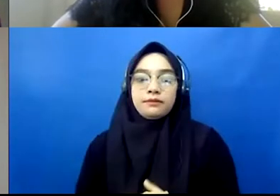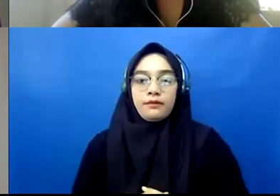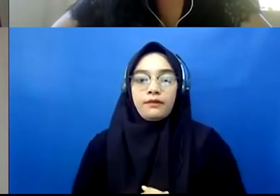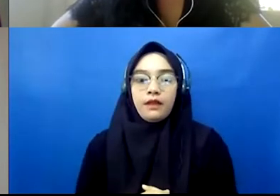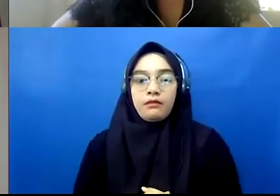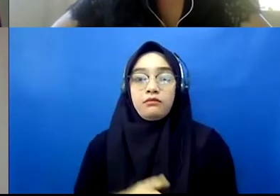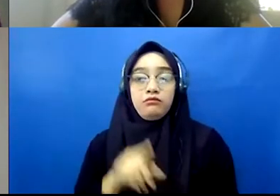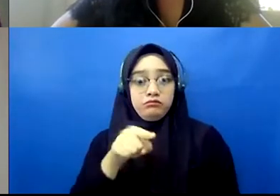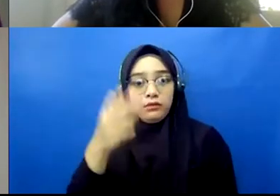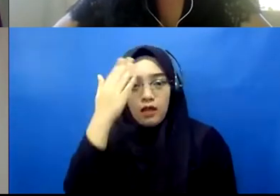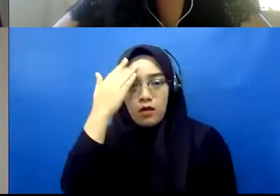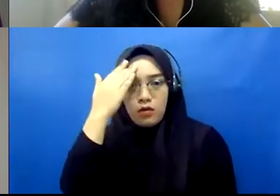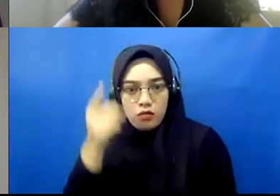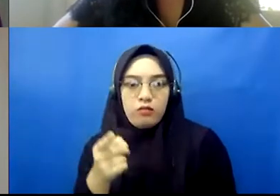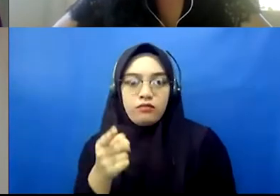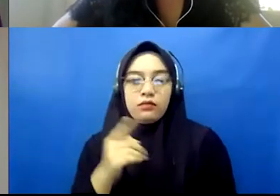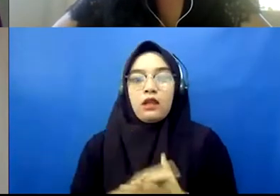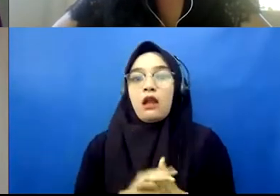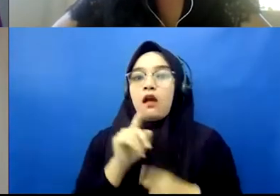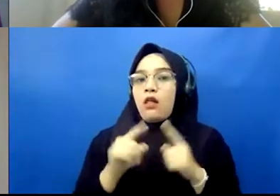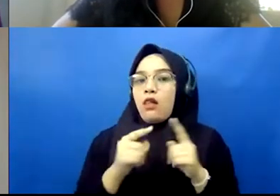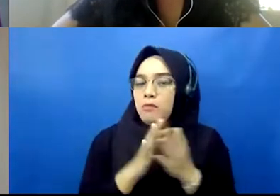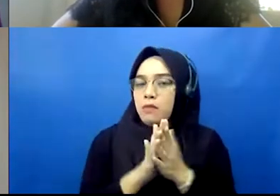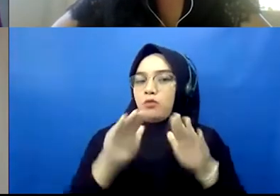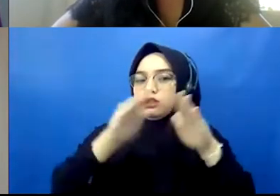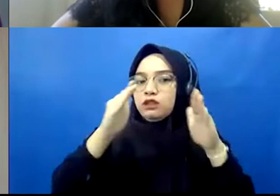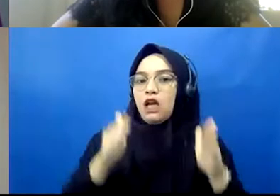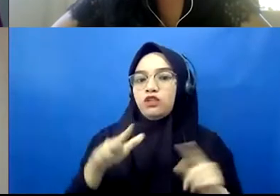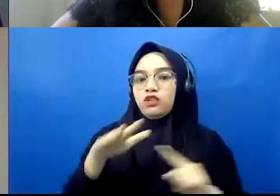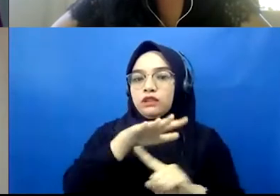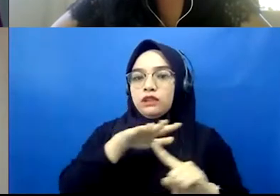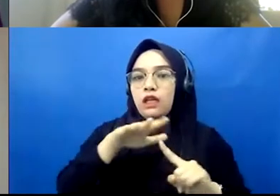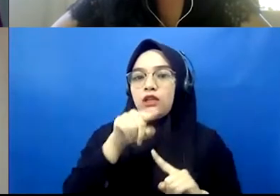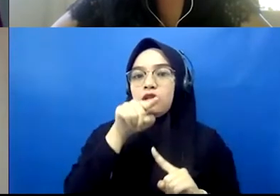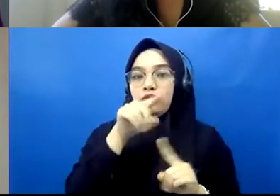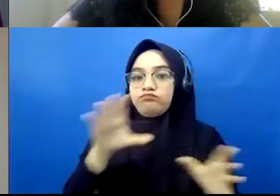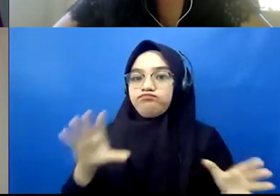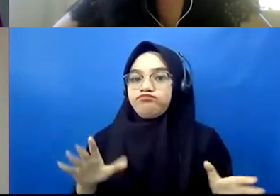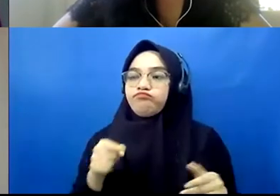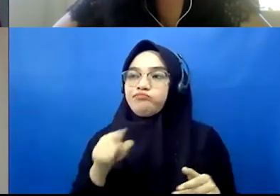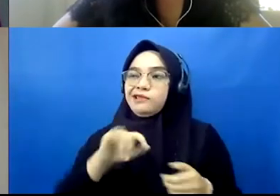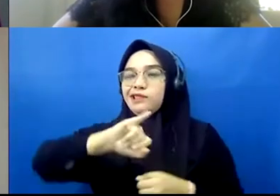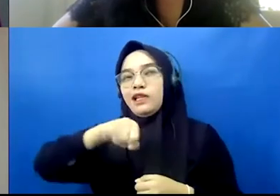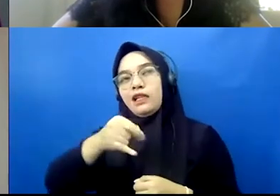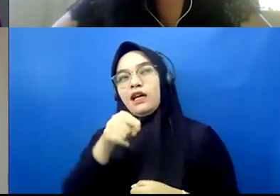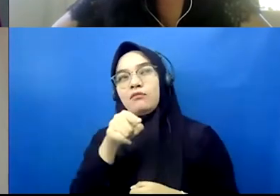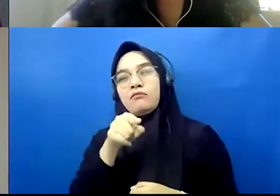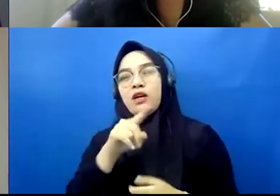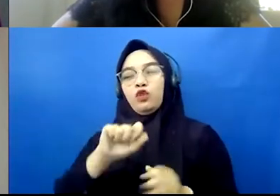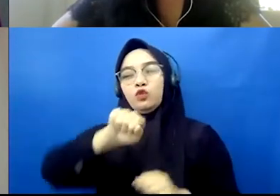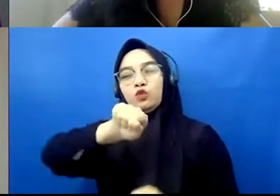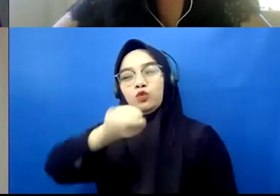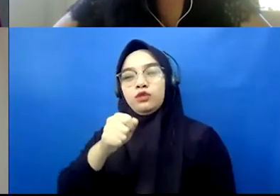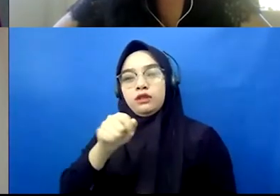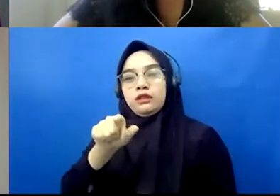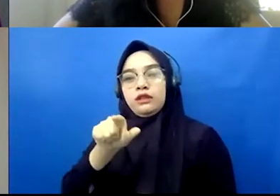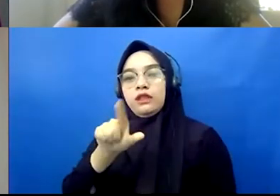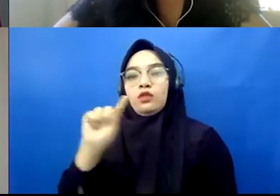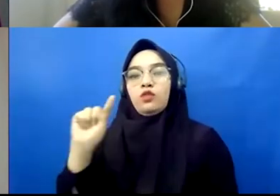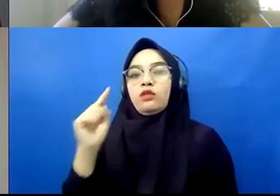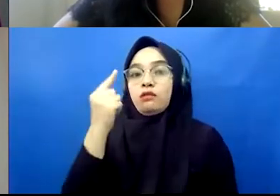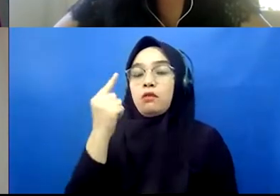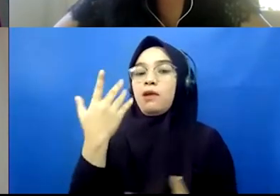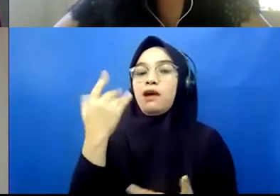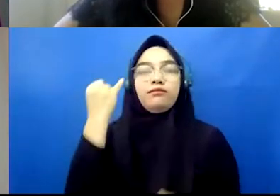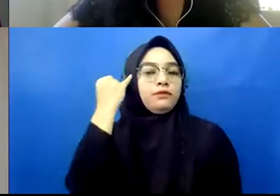social enterprises have emerged as key factors for developing new, innovative, as